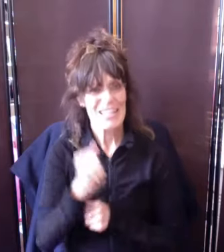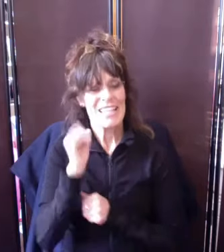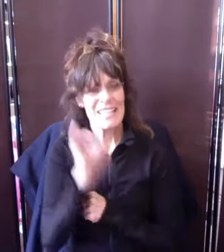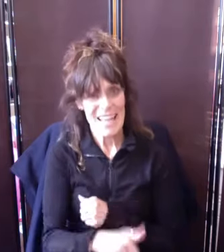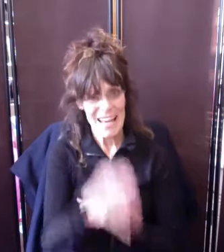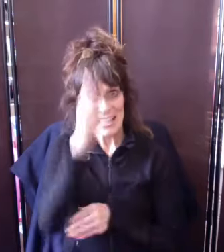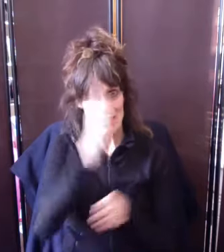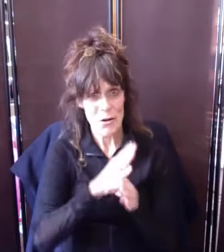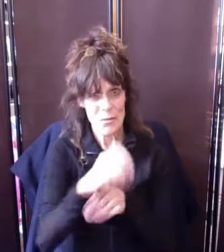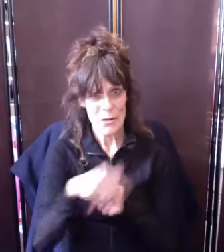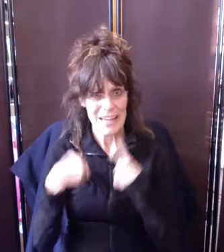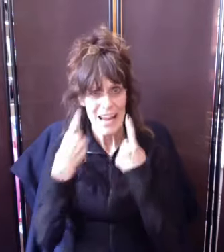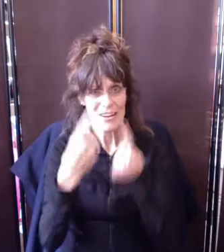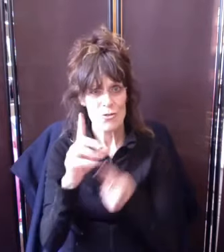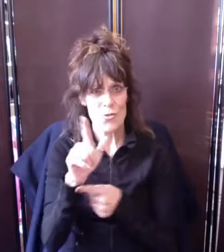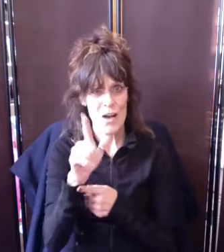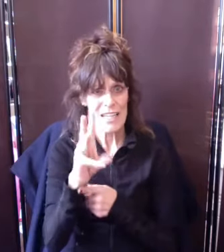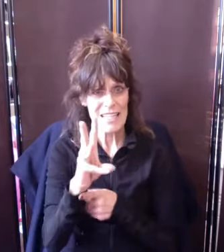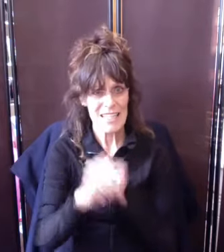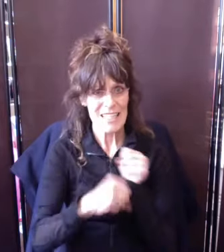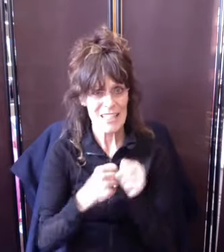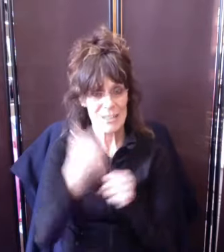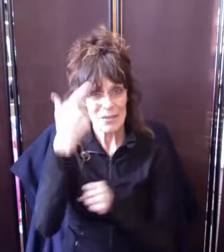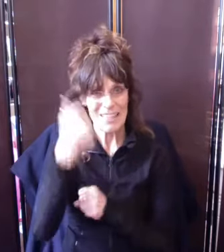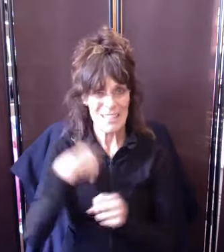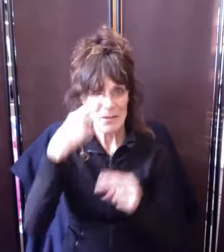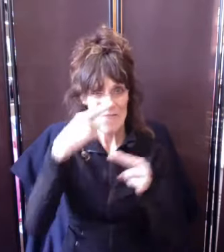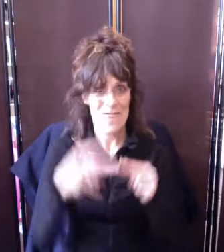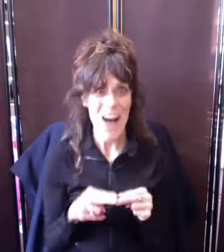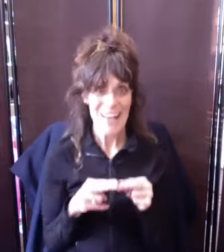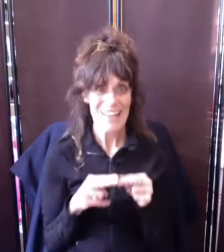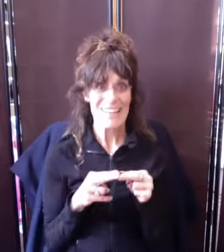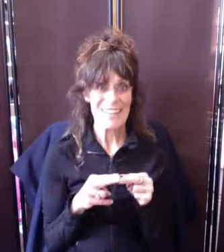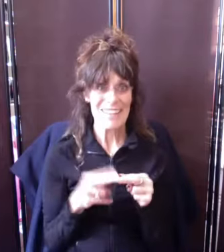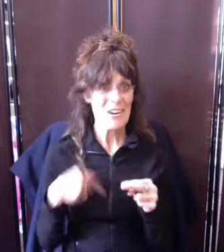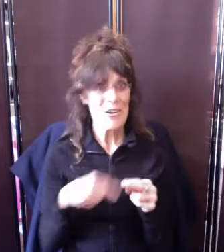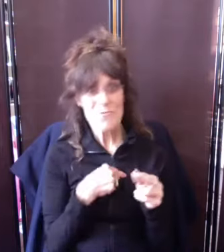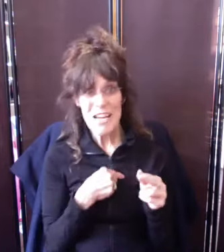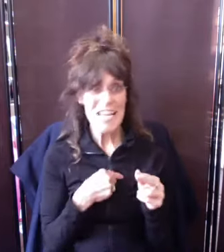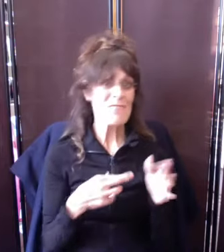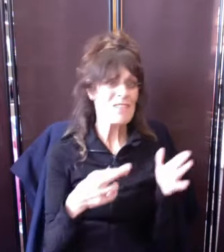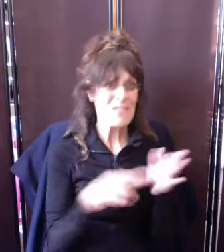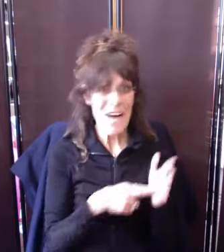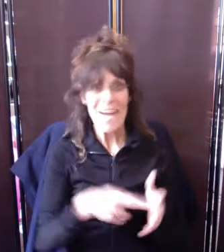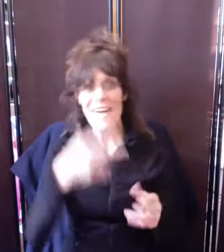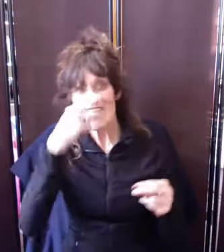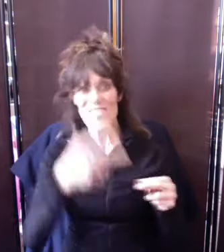right? And I got to tell you, it's because I've had fun. We absolutely insist on enjoying our lives. I had to get this God